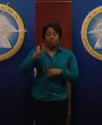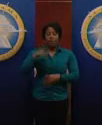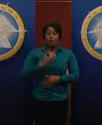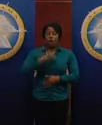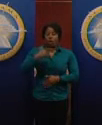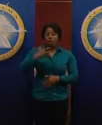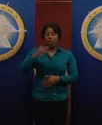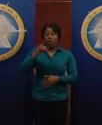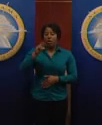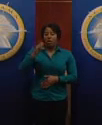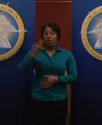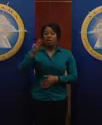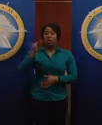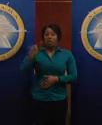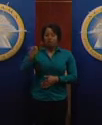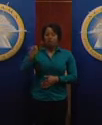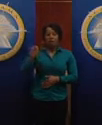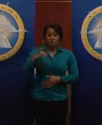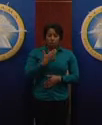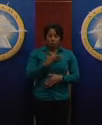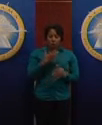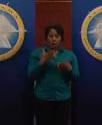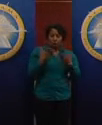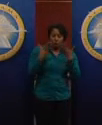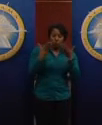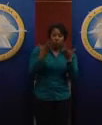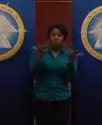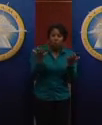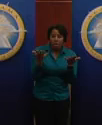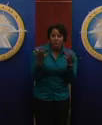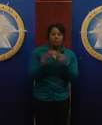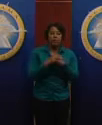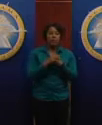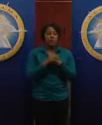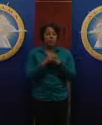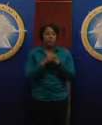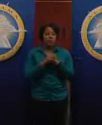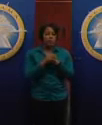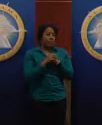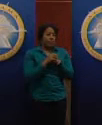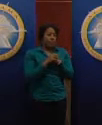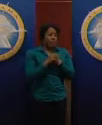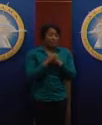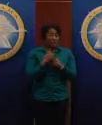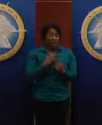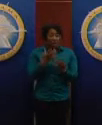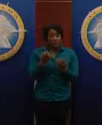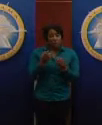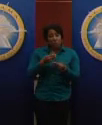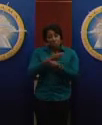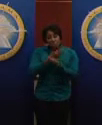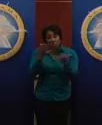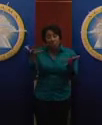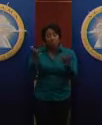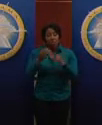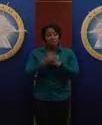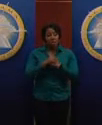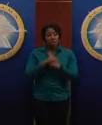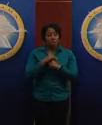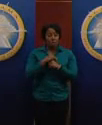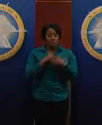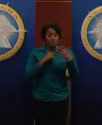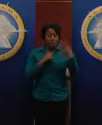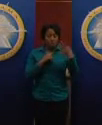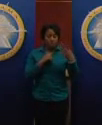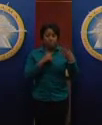what the roadmap is and what it's not. And I won't belabor this, but I do want to address, we made sure to point out there are four